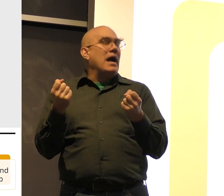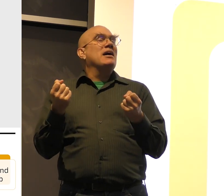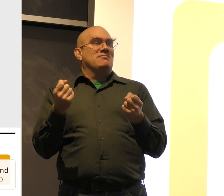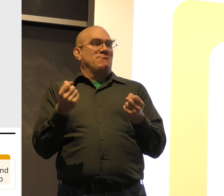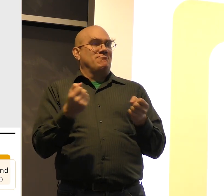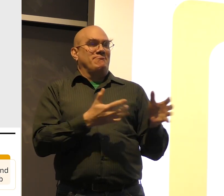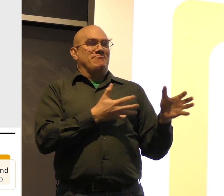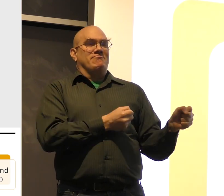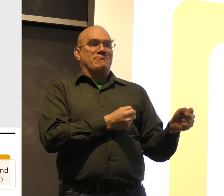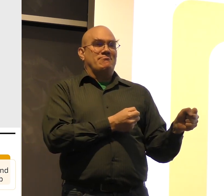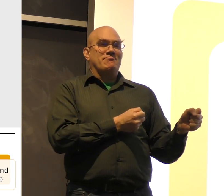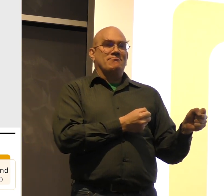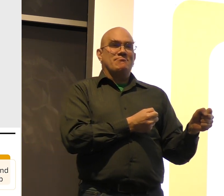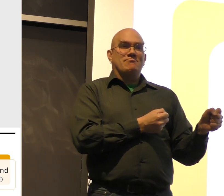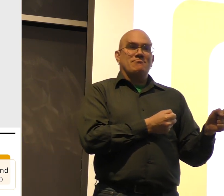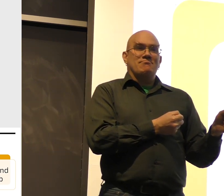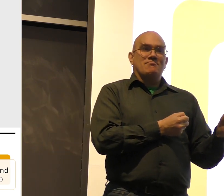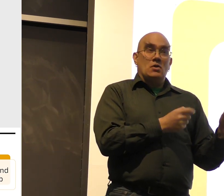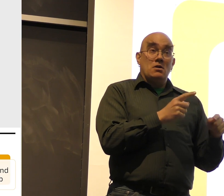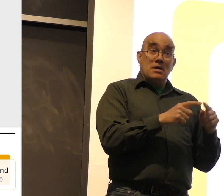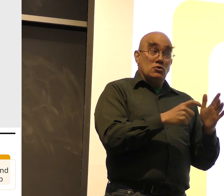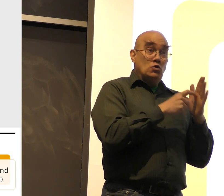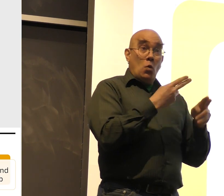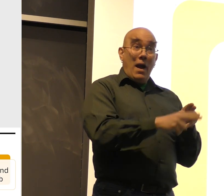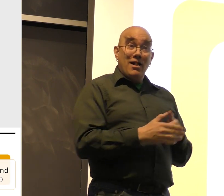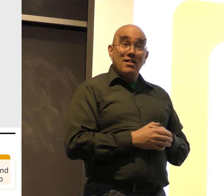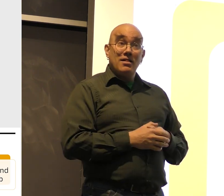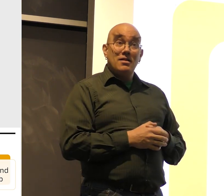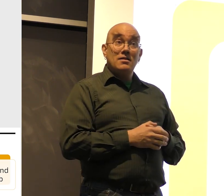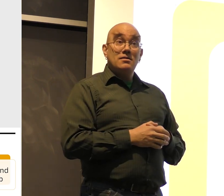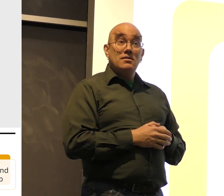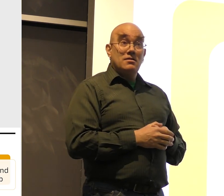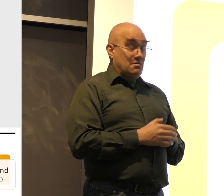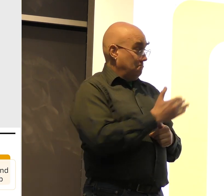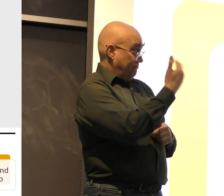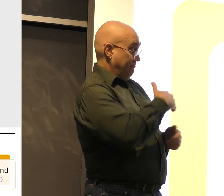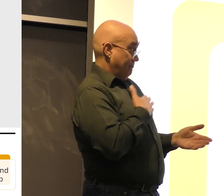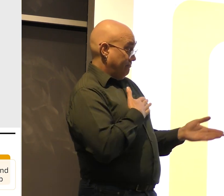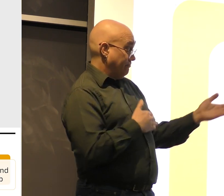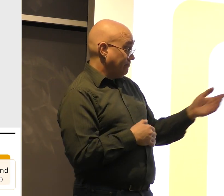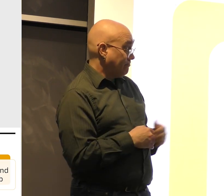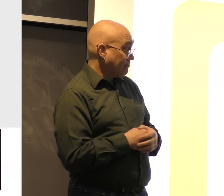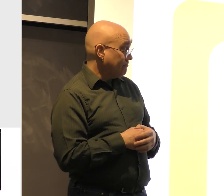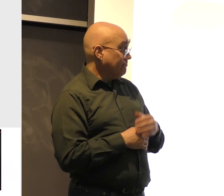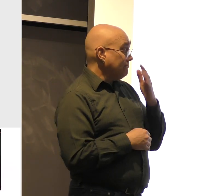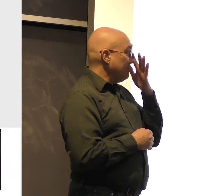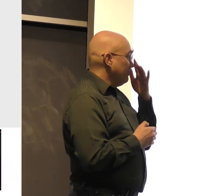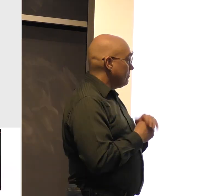Mutes cannot express themselves, they thought, using sign language, but that is outdated. For a while, please advance the